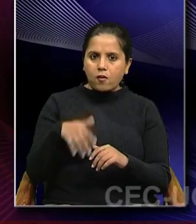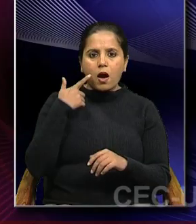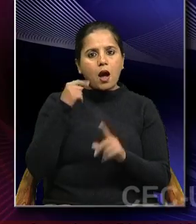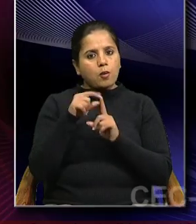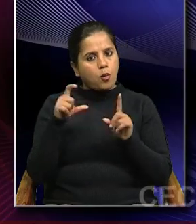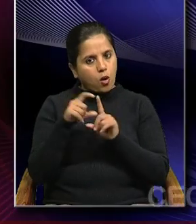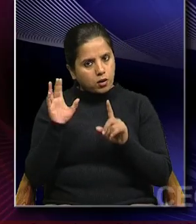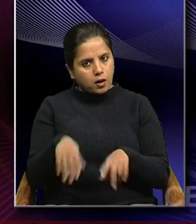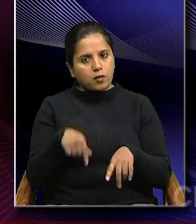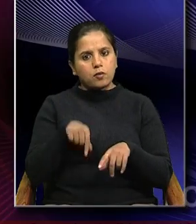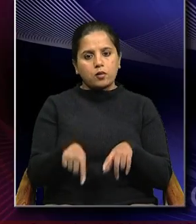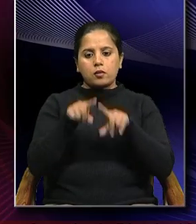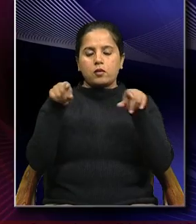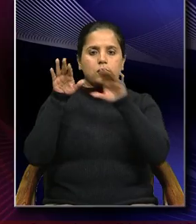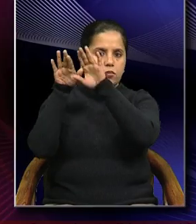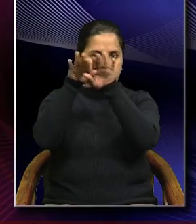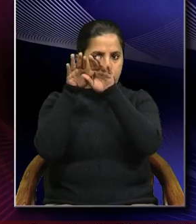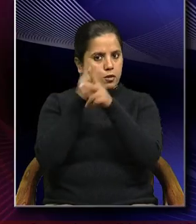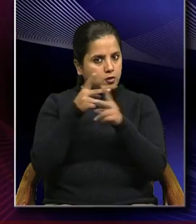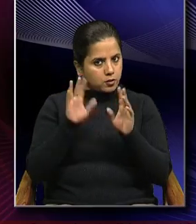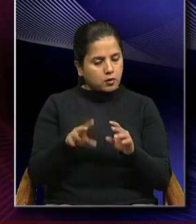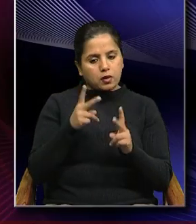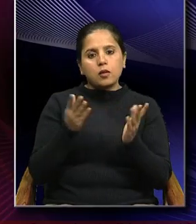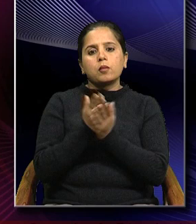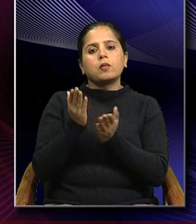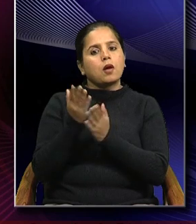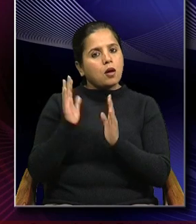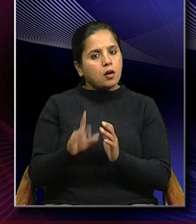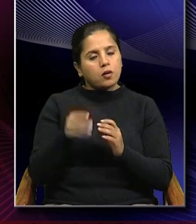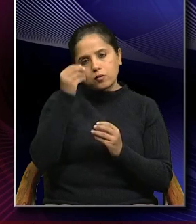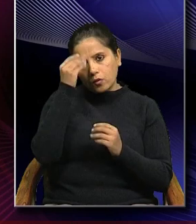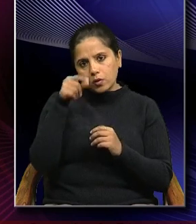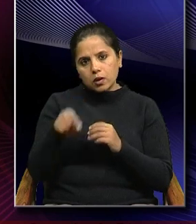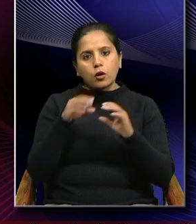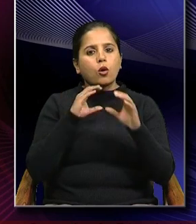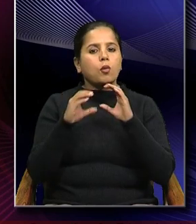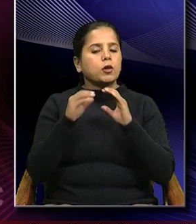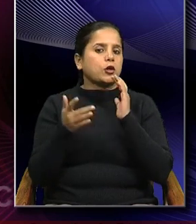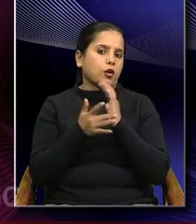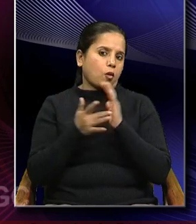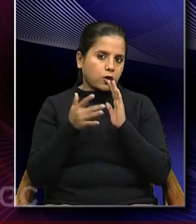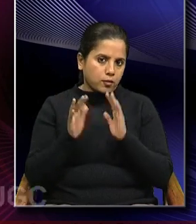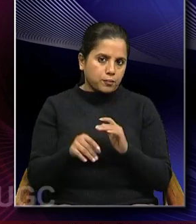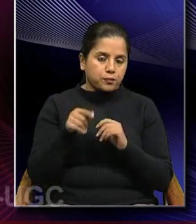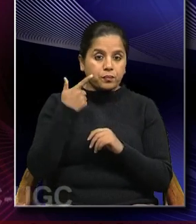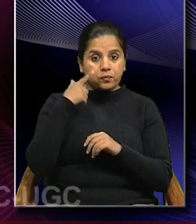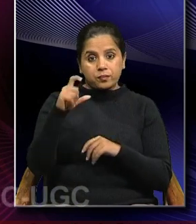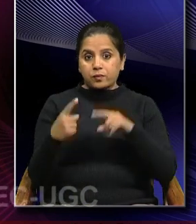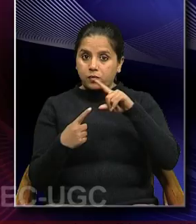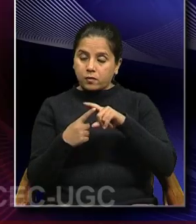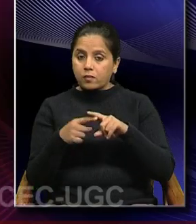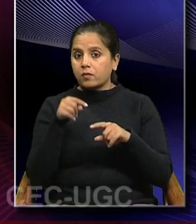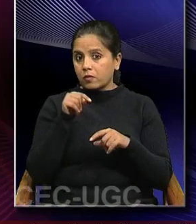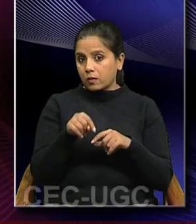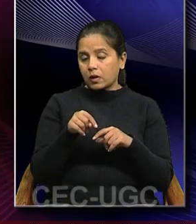have satellite, we have different other ways and means of information and communication technology, that is ICT. And this